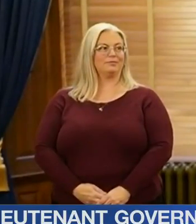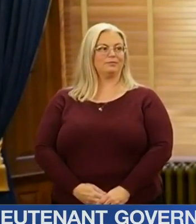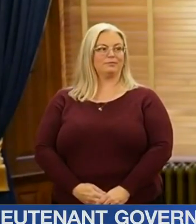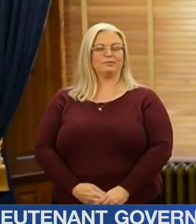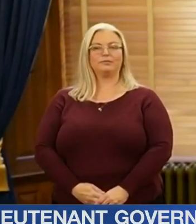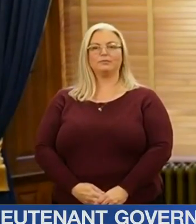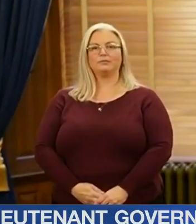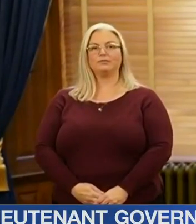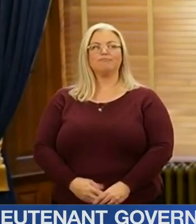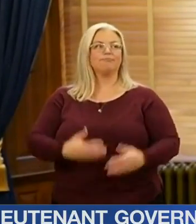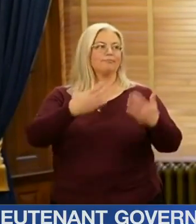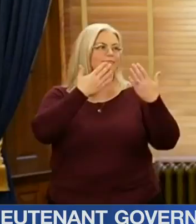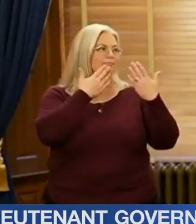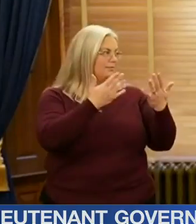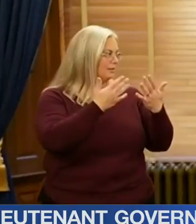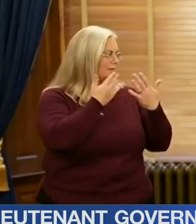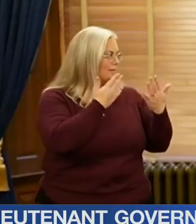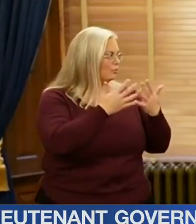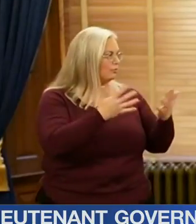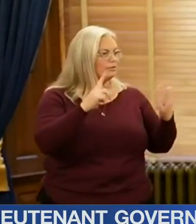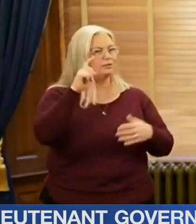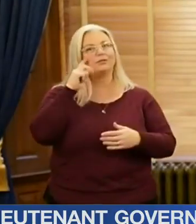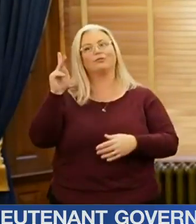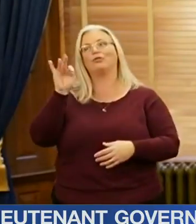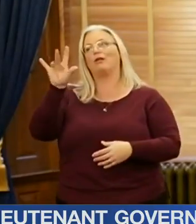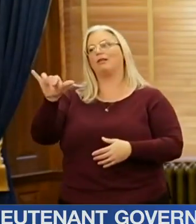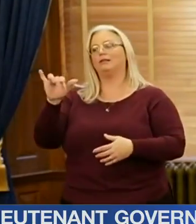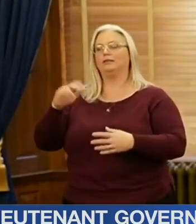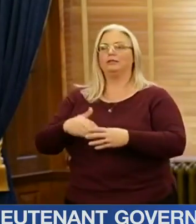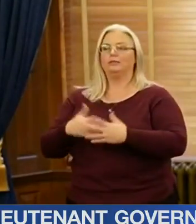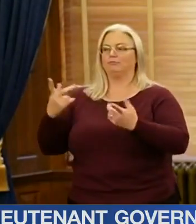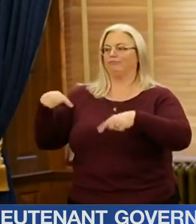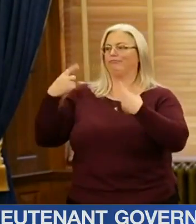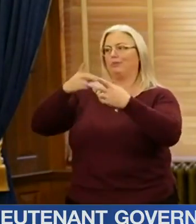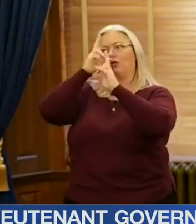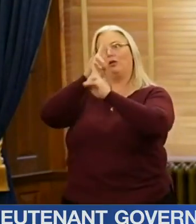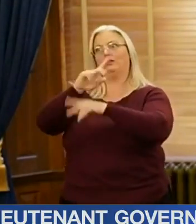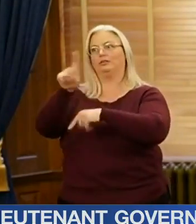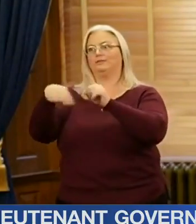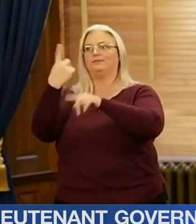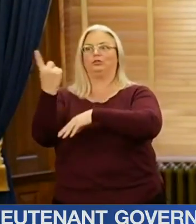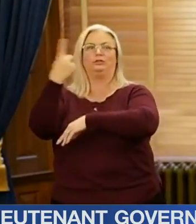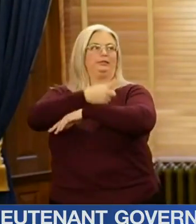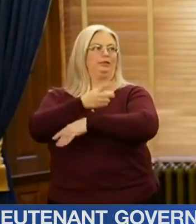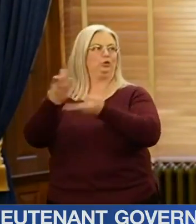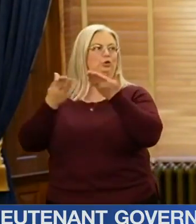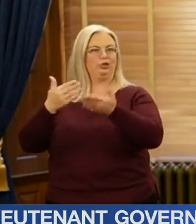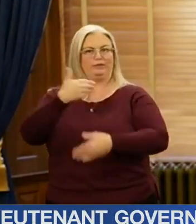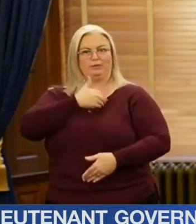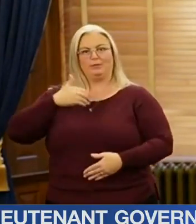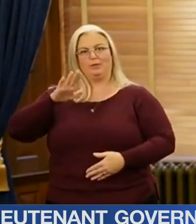Last week, the governor appointed current lieutenant governor Lynn Rogers to be state treasurer. He will take over for Jake LaTurner, who was elected to Congress.